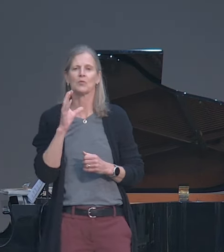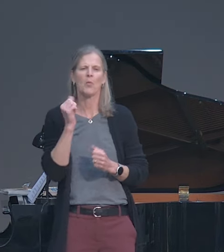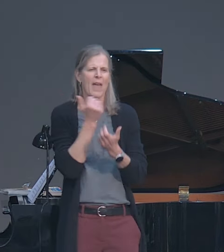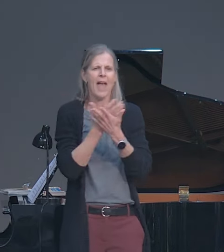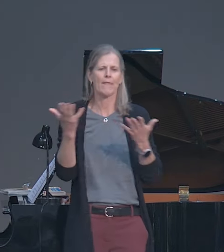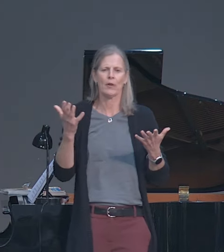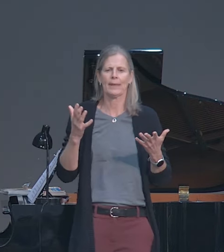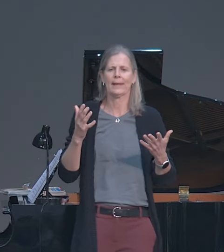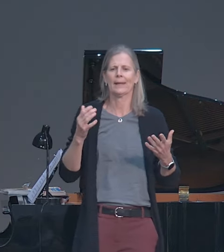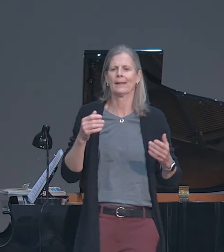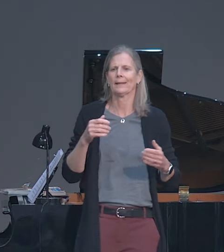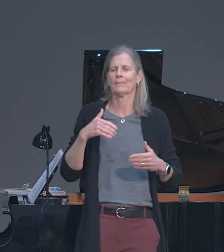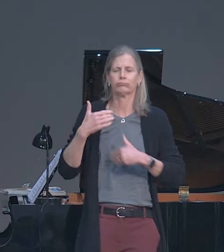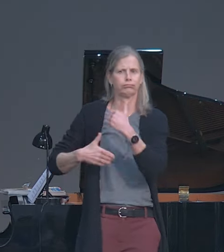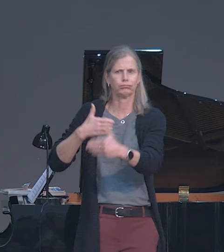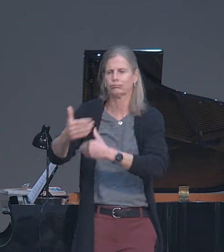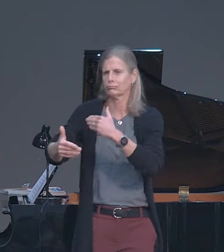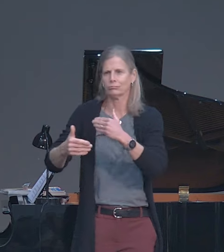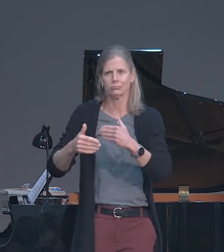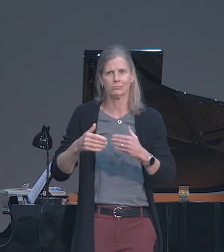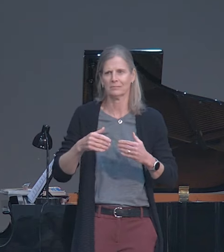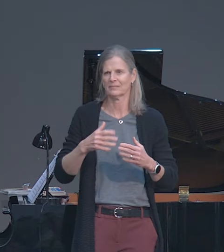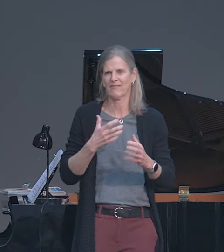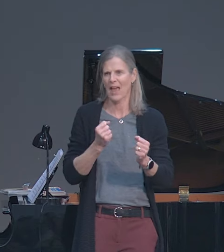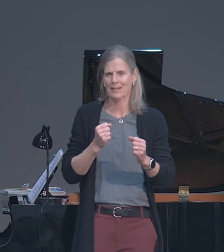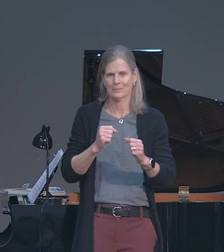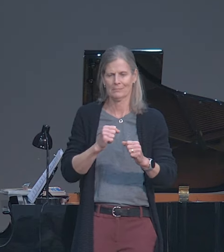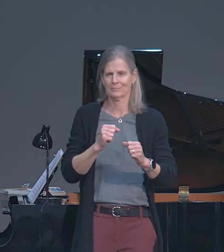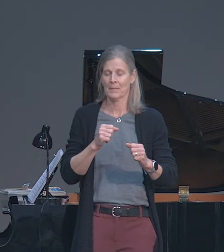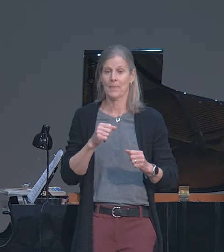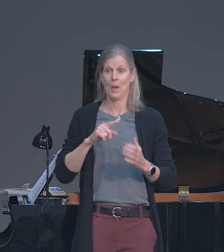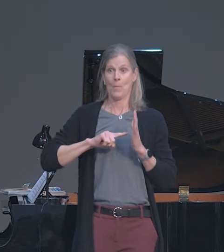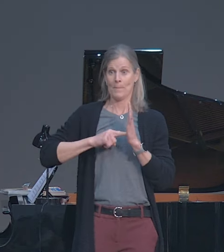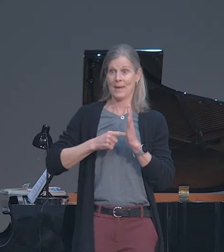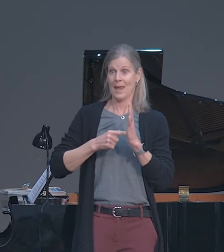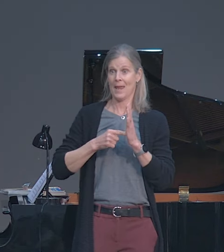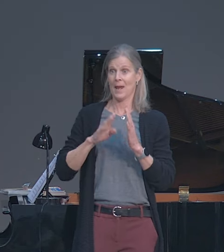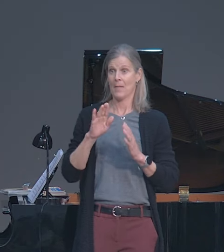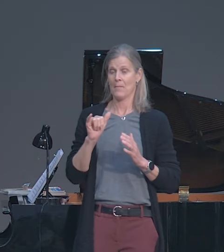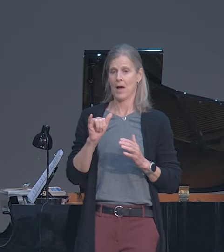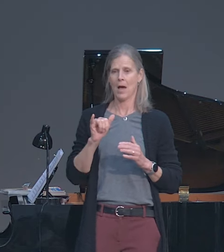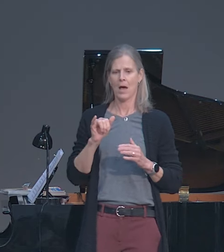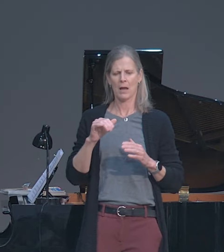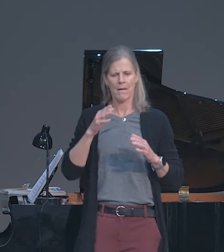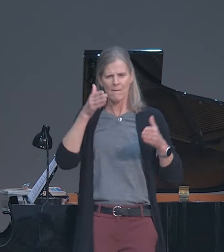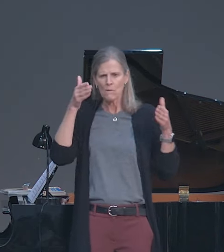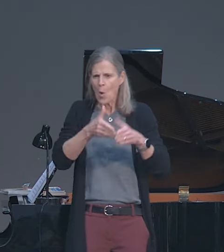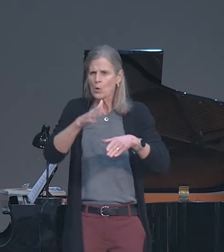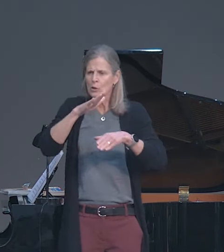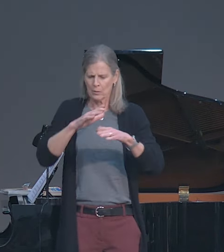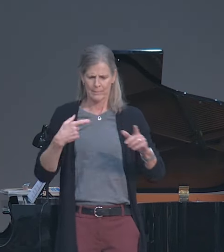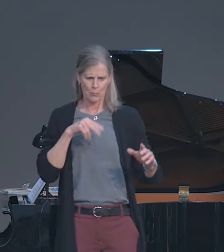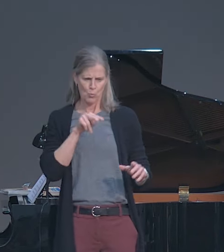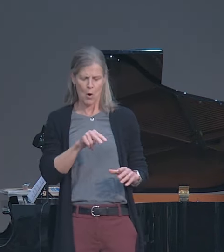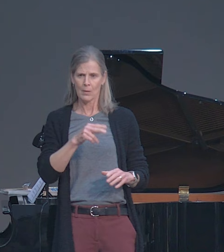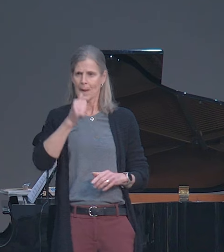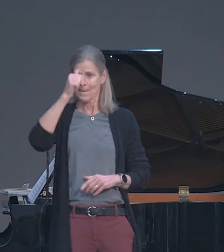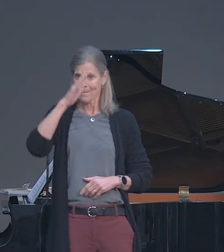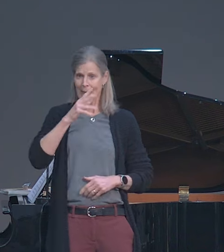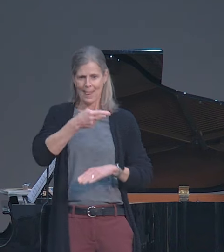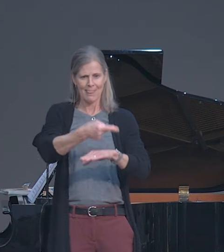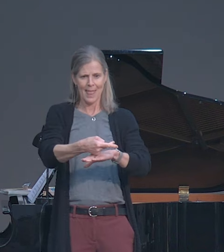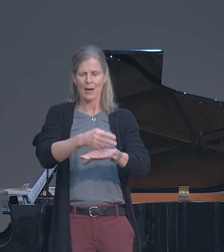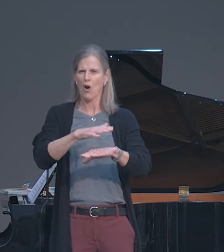everything accelerates and the mass gets bigger. And it began by focusing on a man who was laying